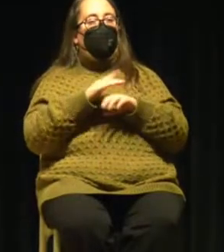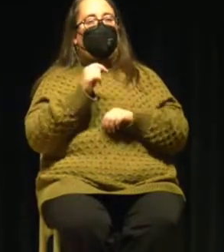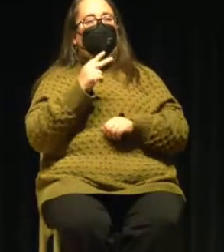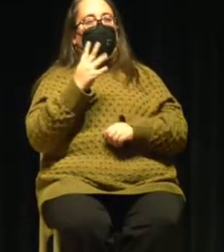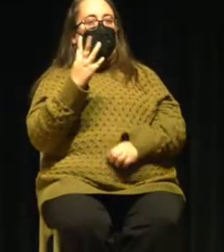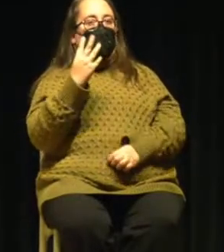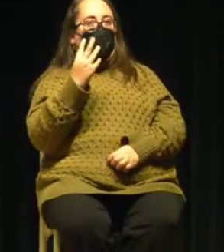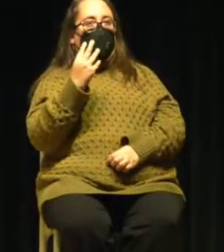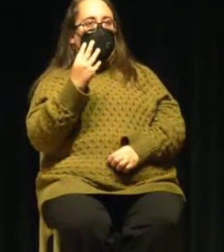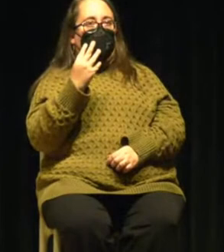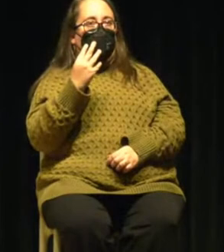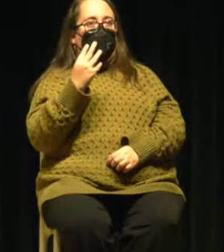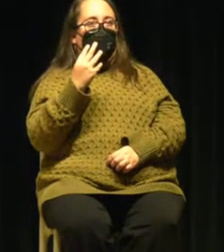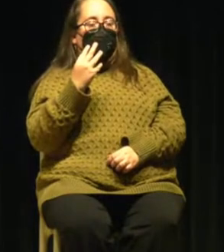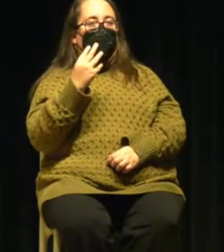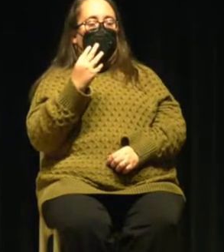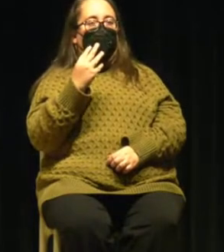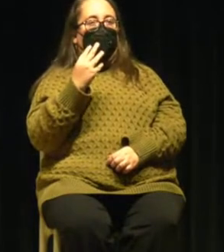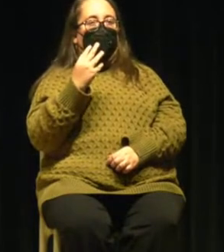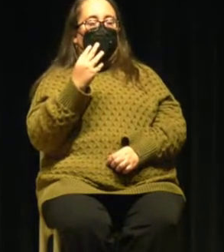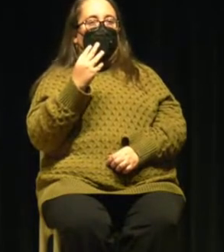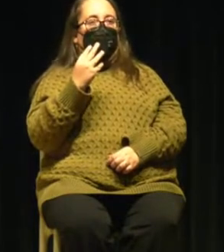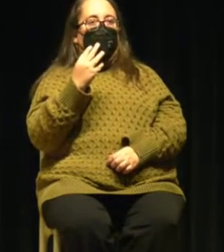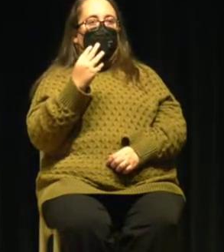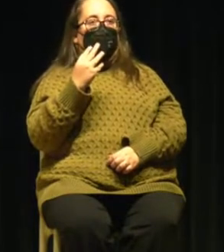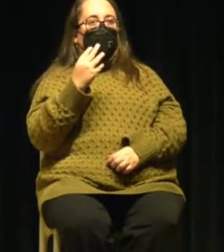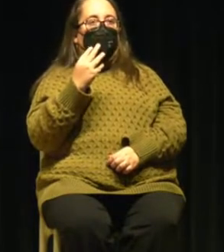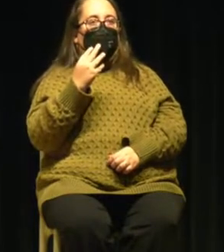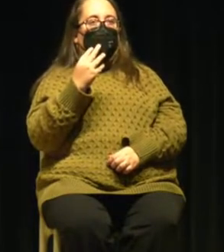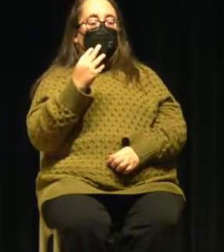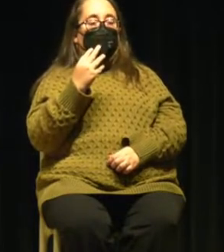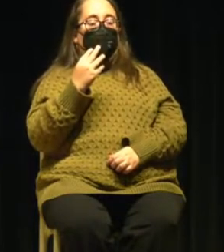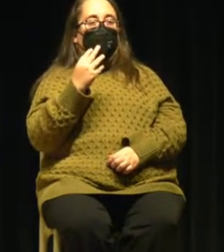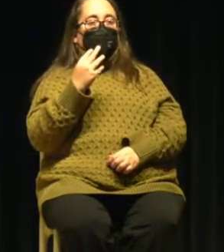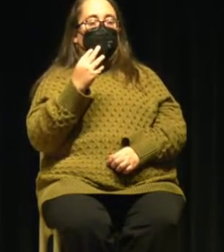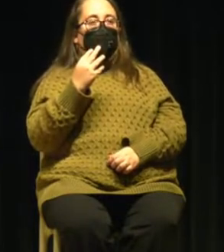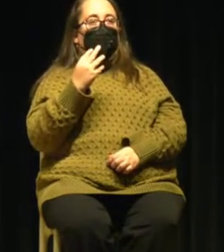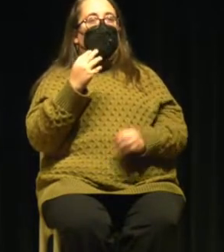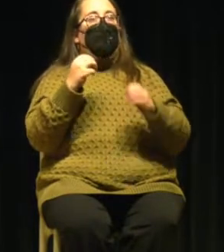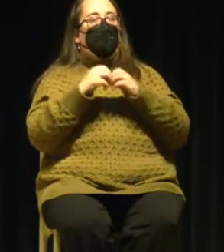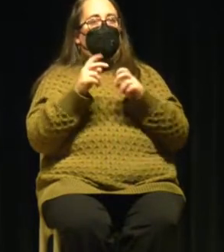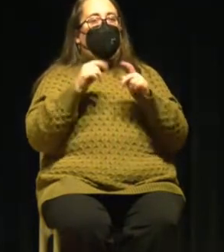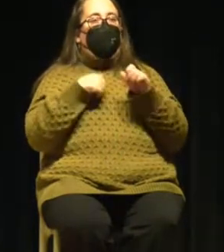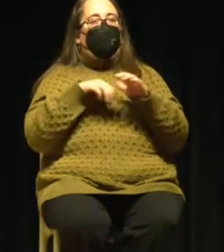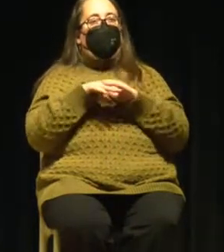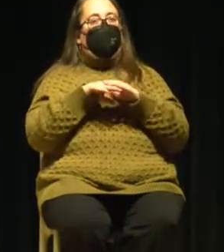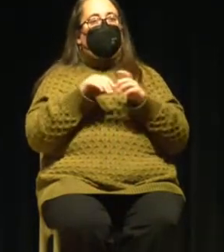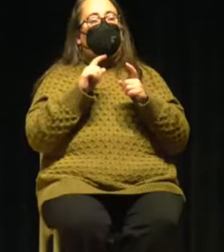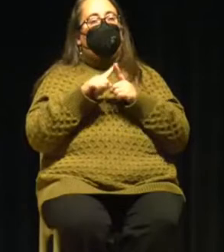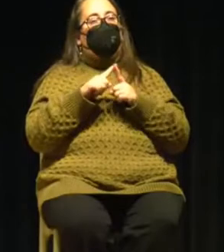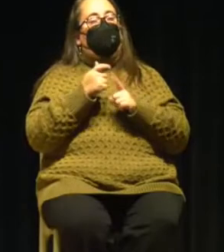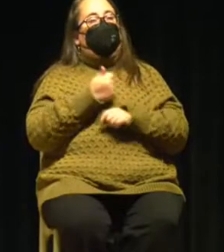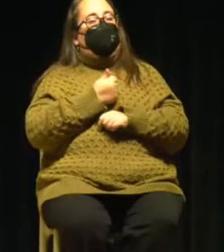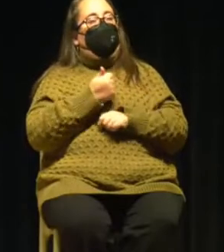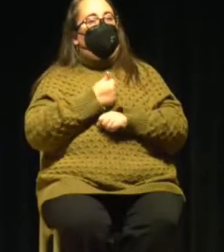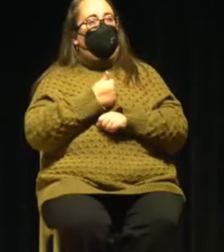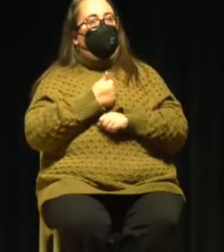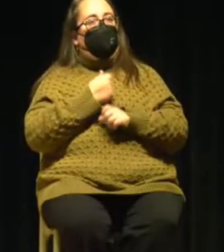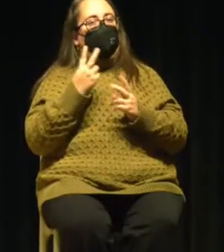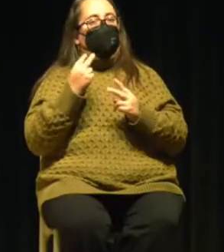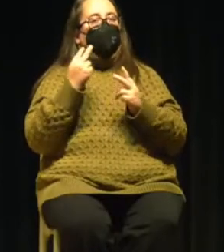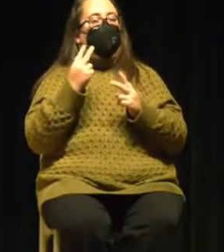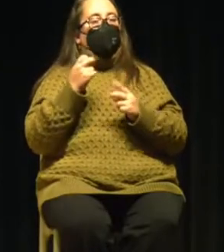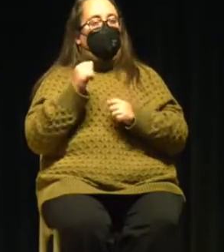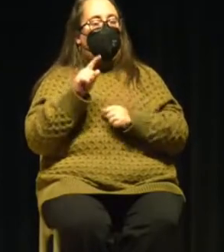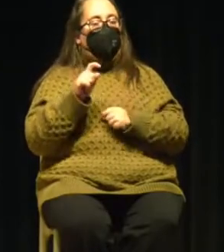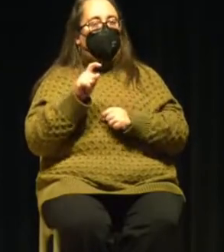And there's nothing kind of, I think, more jarring than thinking more people have access to a self that you feel. That must